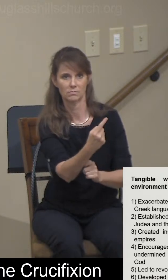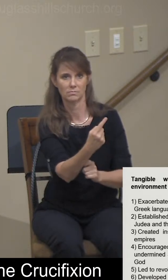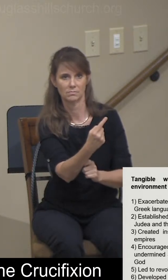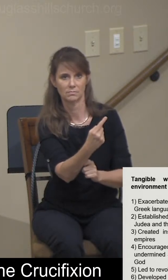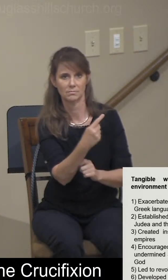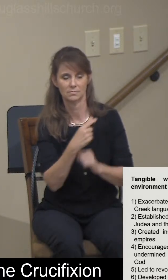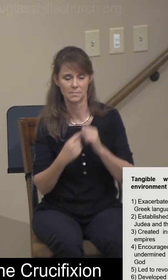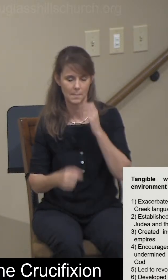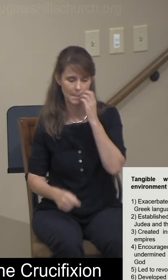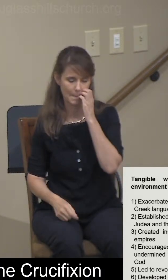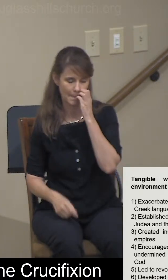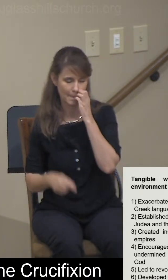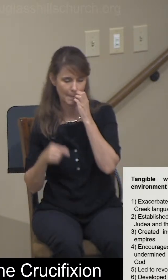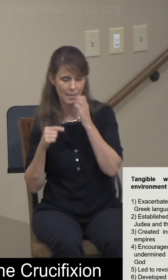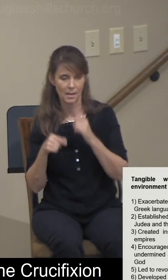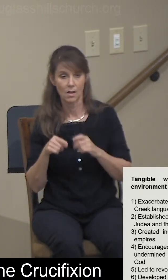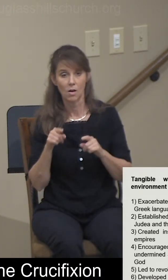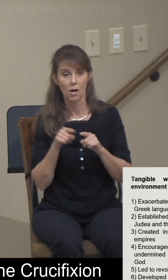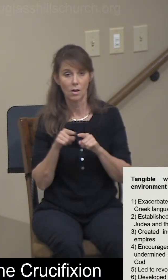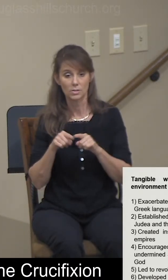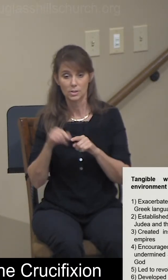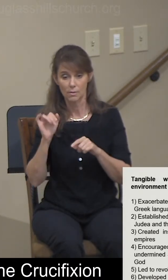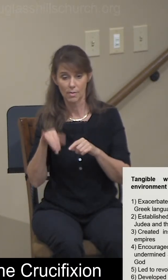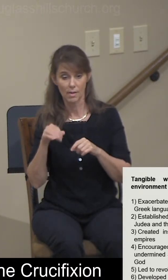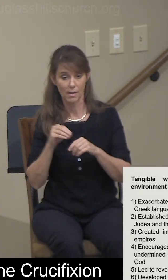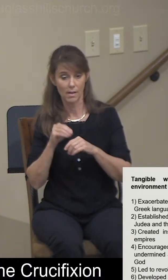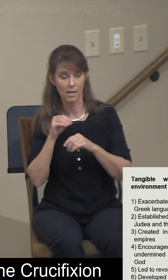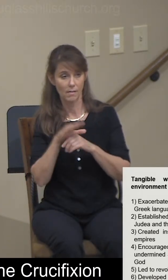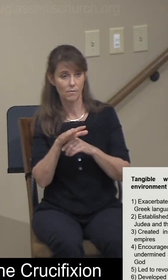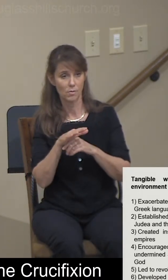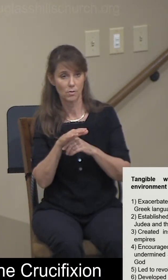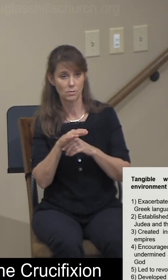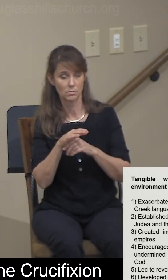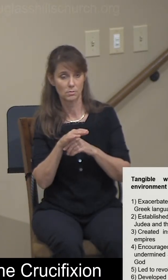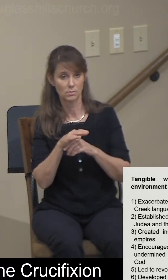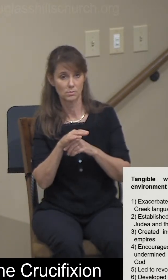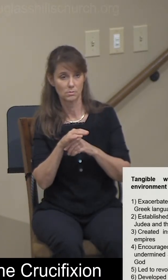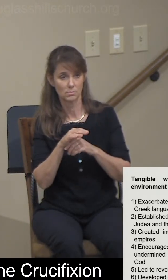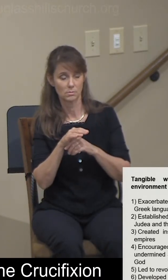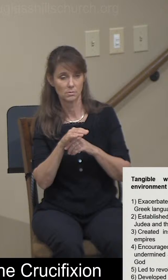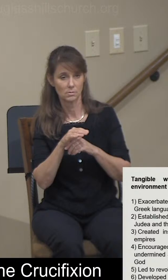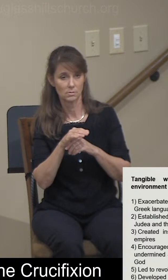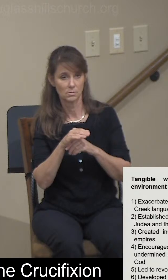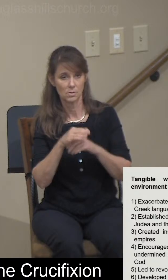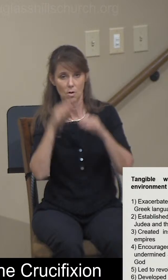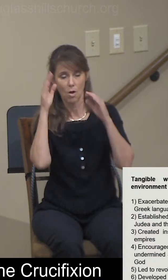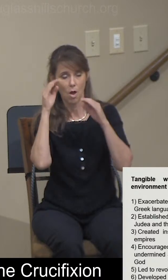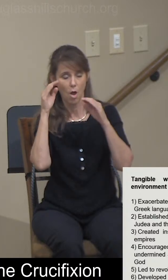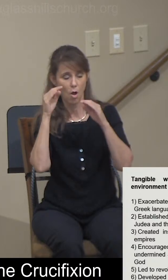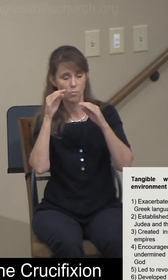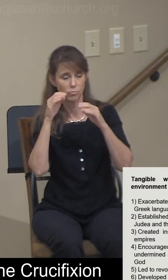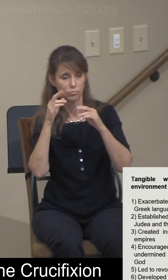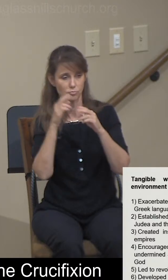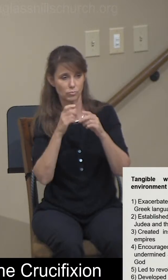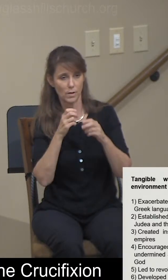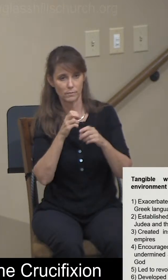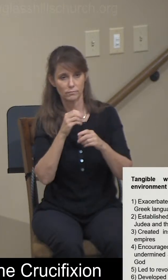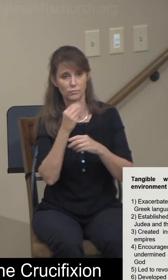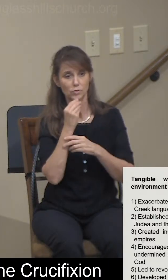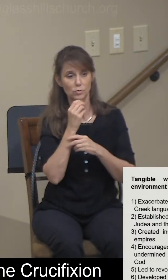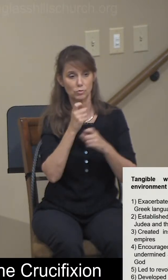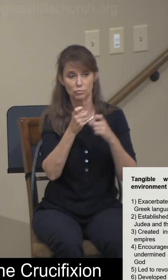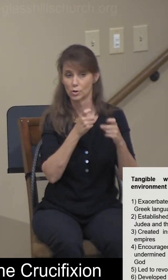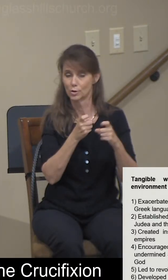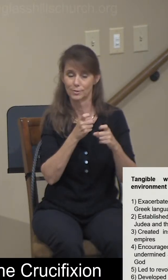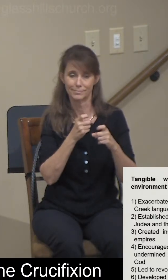led to revolt and the hope of independent Jewish rule. Six, it developed a robust messianic hope,